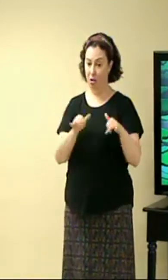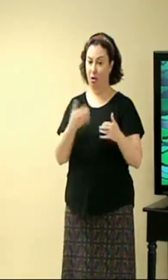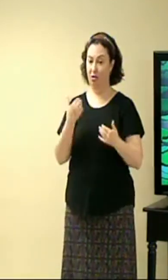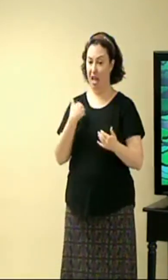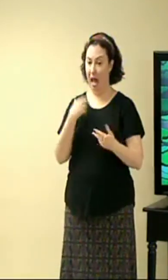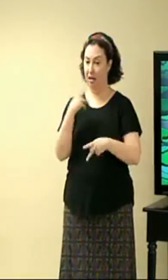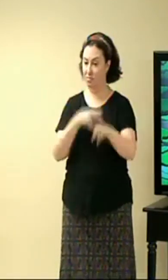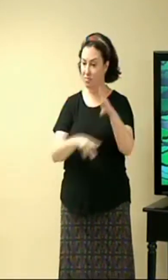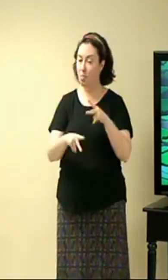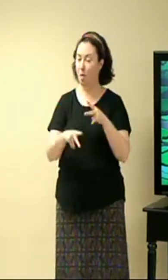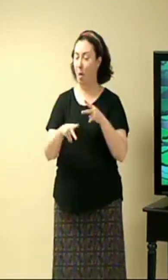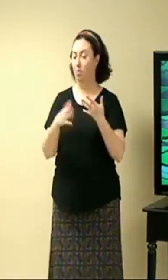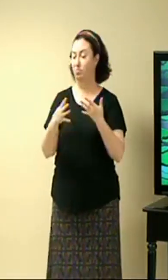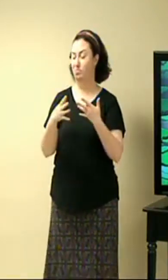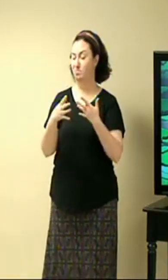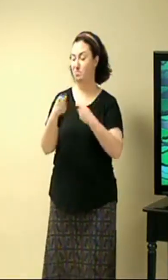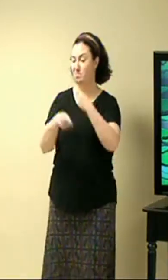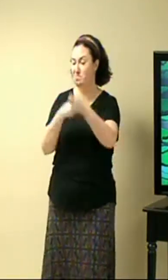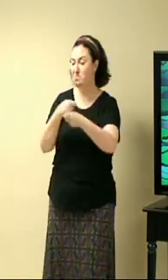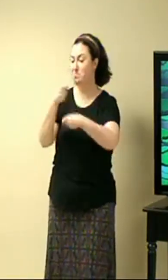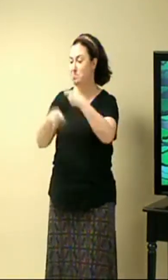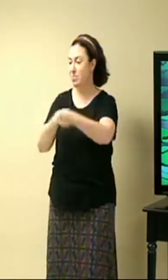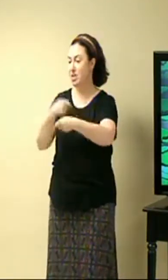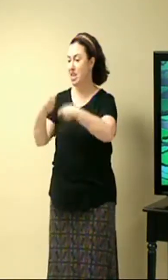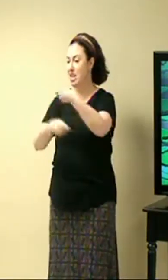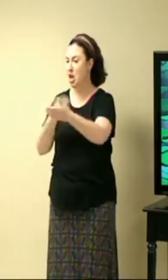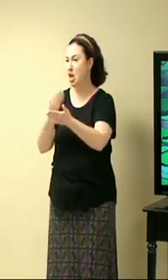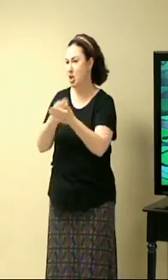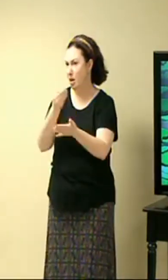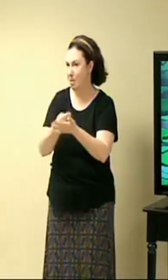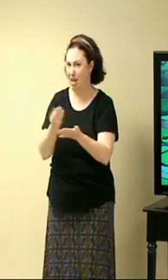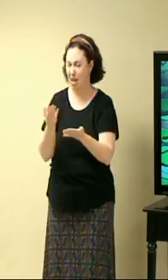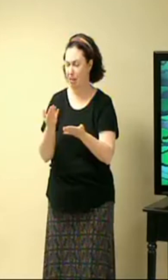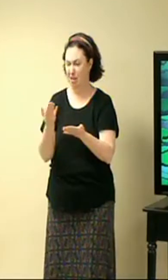there was money changers, which you're like, what's a money